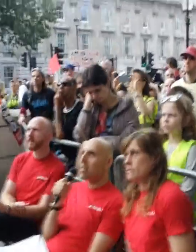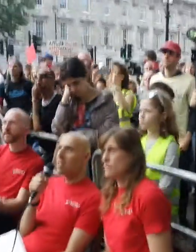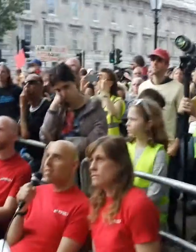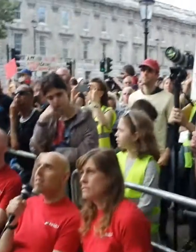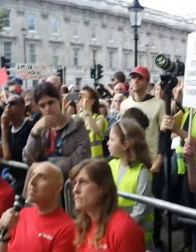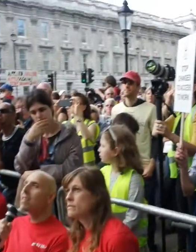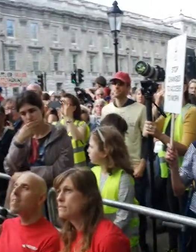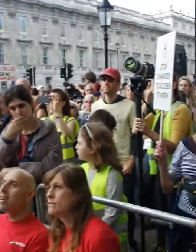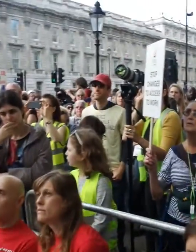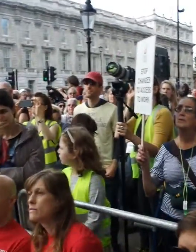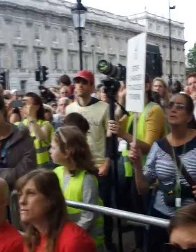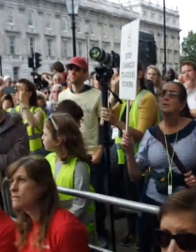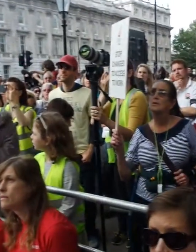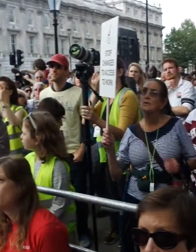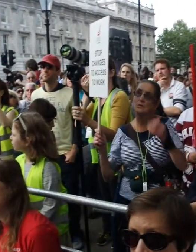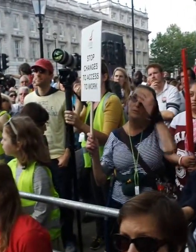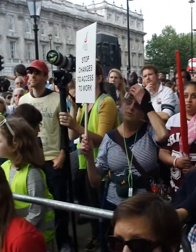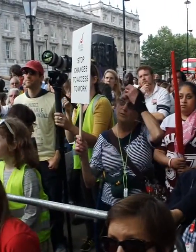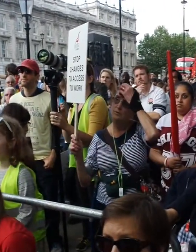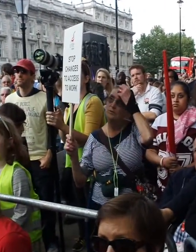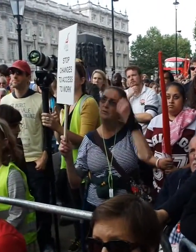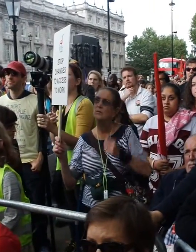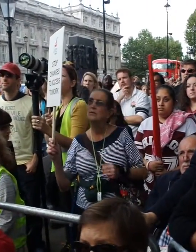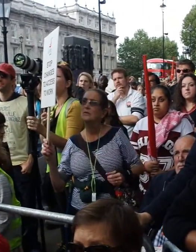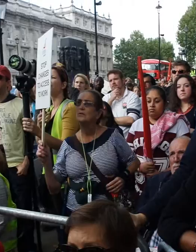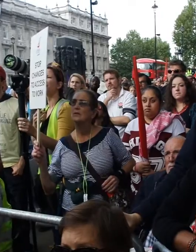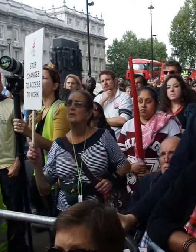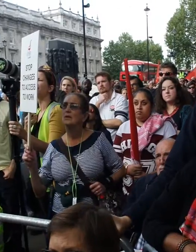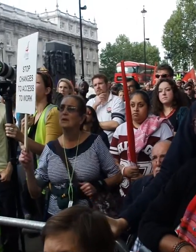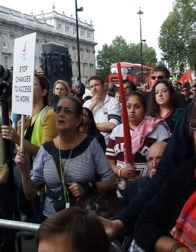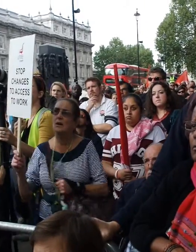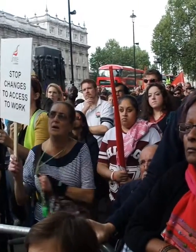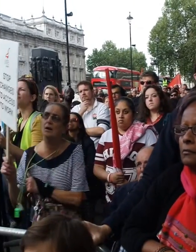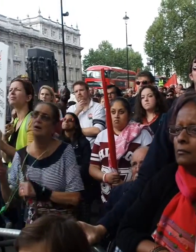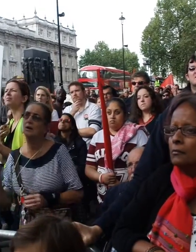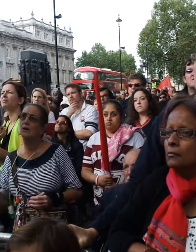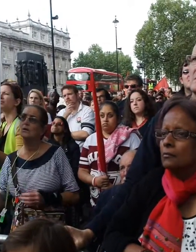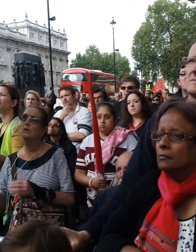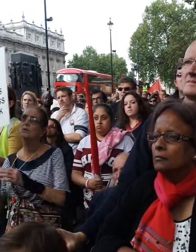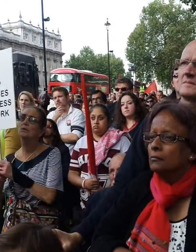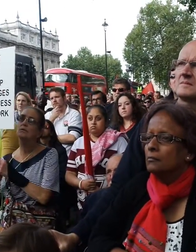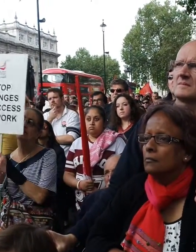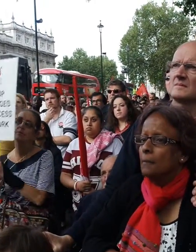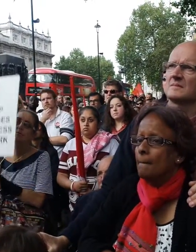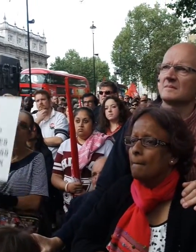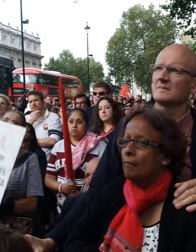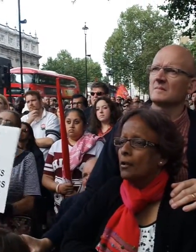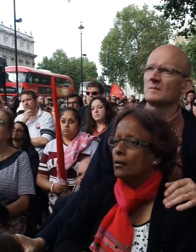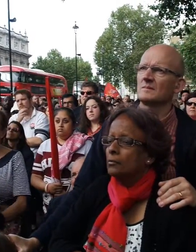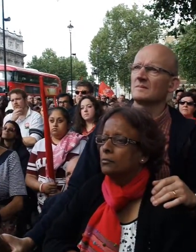violate the UN Convention as regards disabled people and the